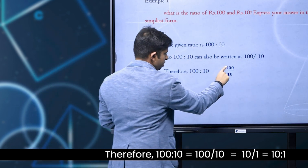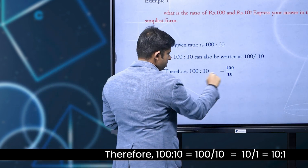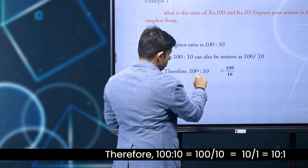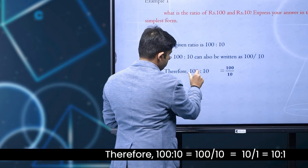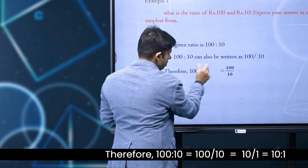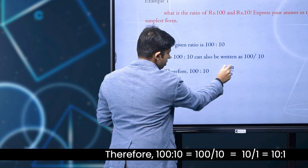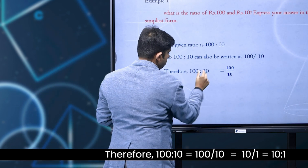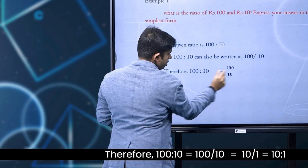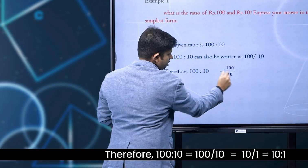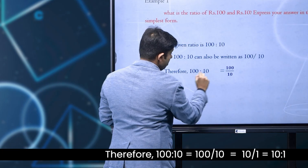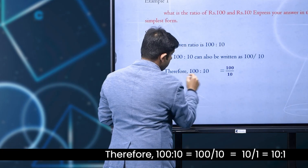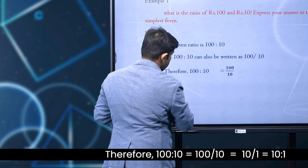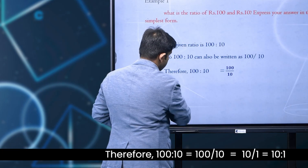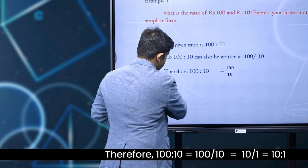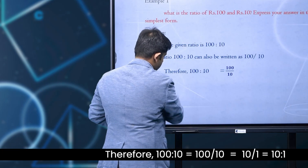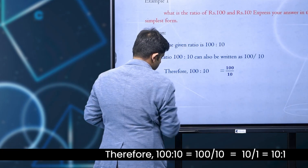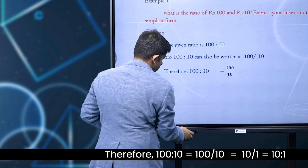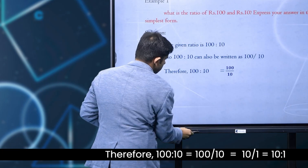100:10 is equal to 100/10.